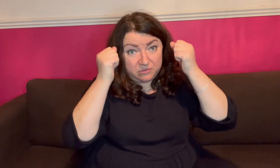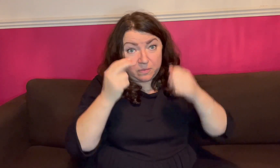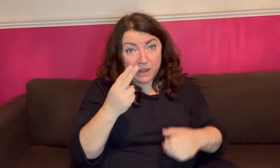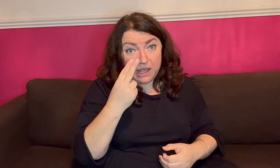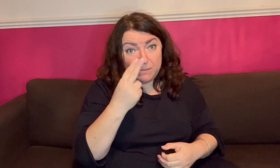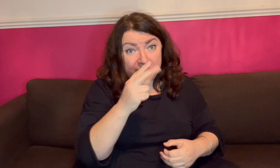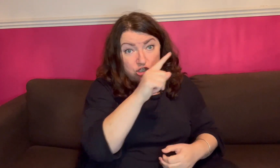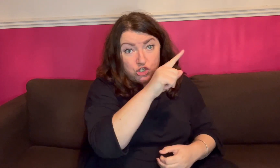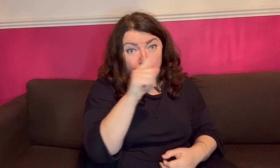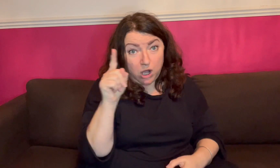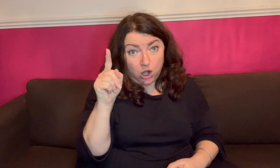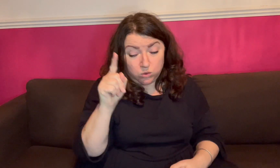He made 2 holes,